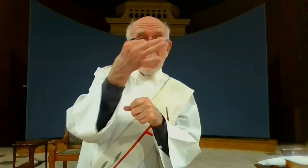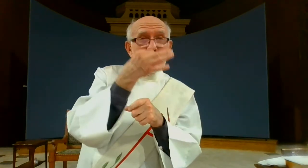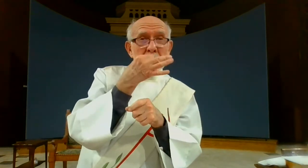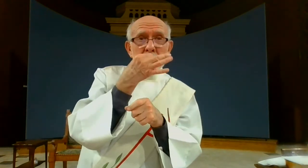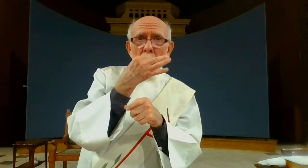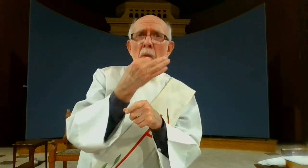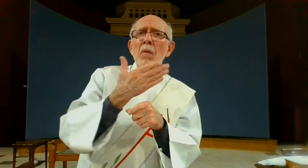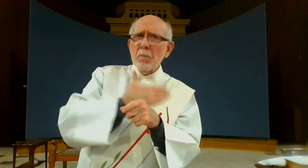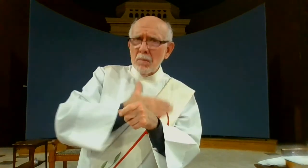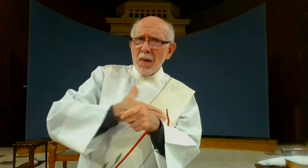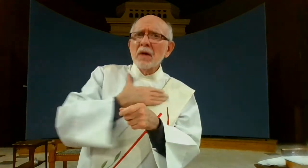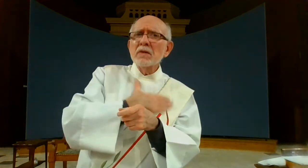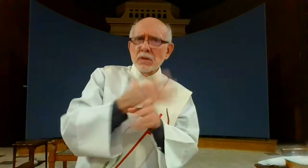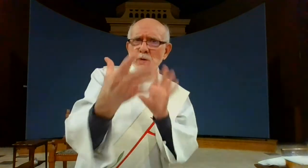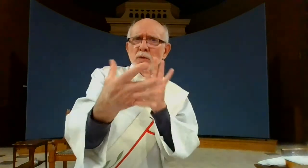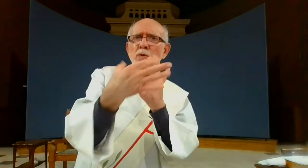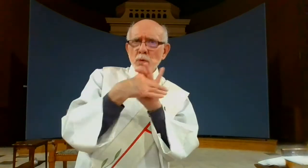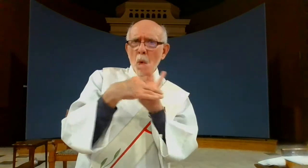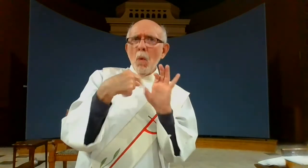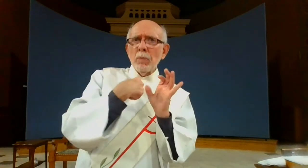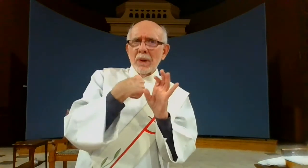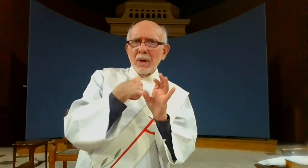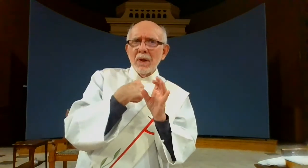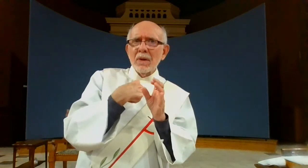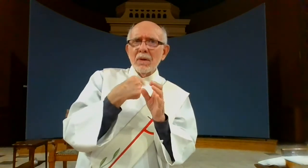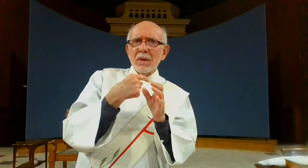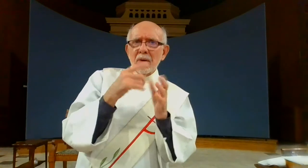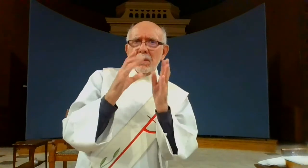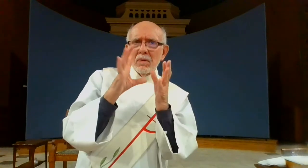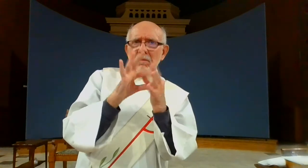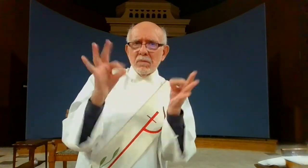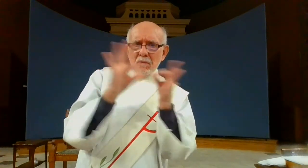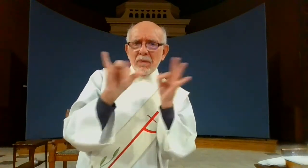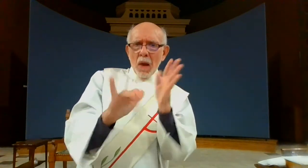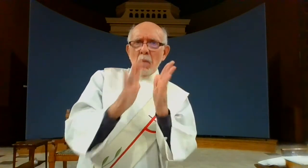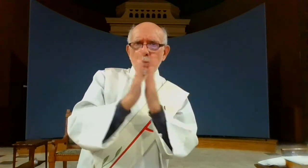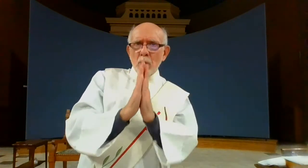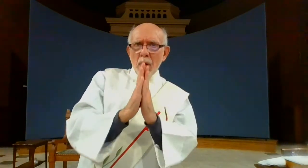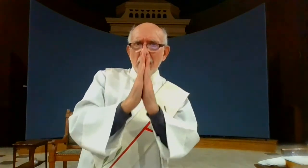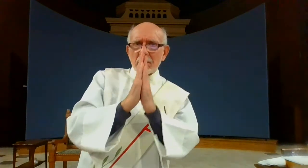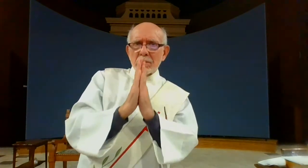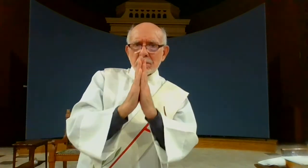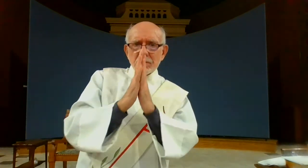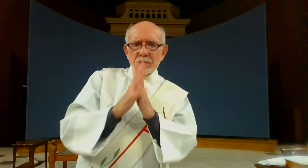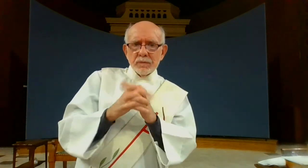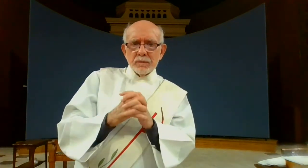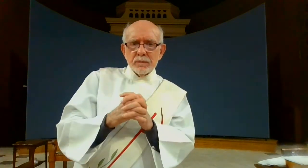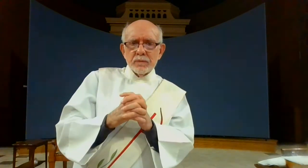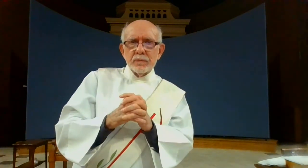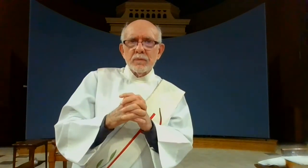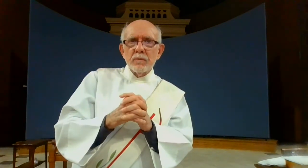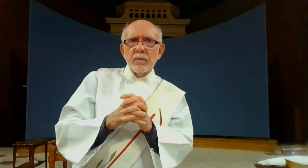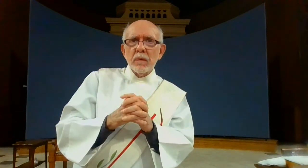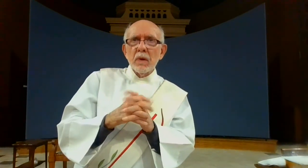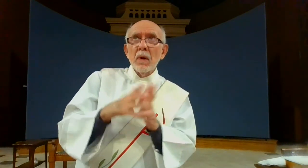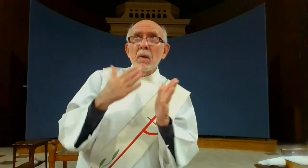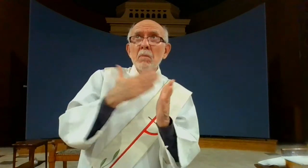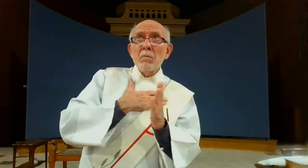This is for those of you who cannot receive communion for various reasons. This prayer is to allow for Jesus to enter